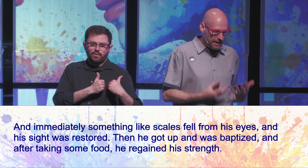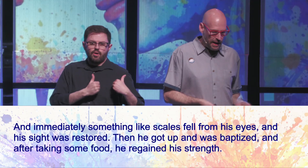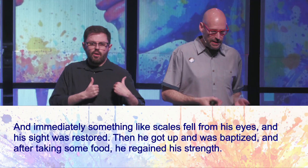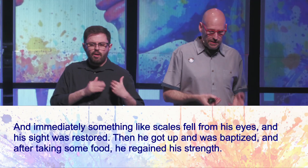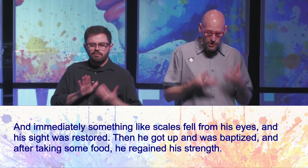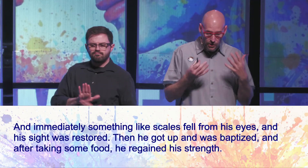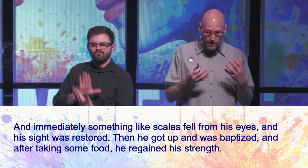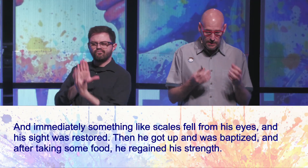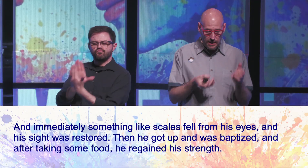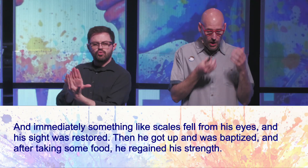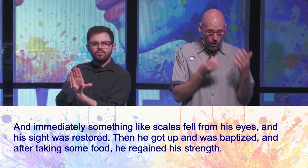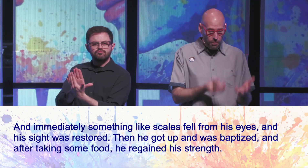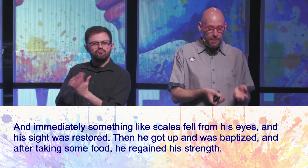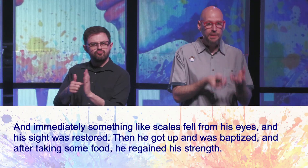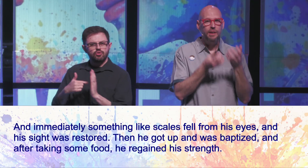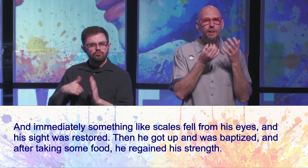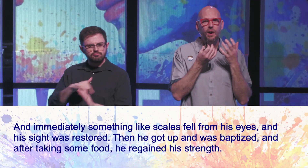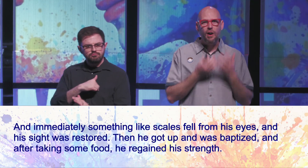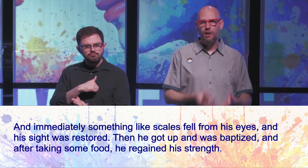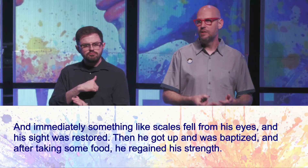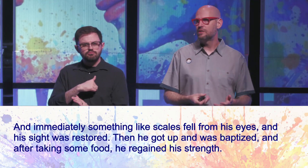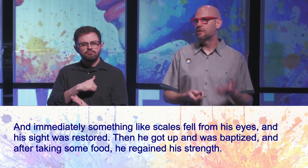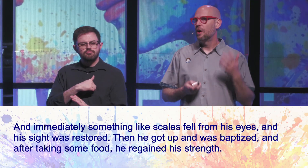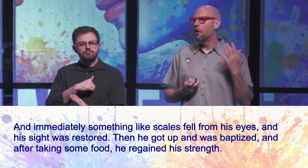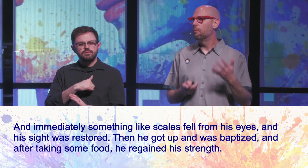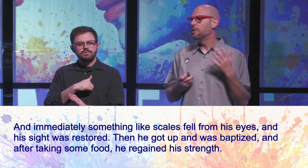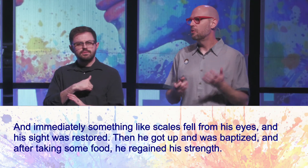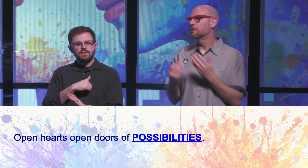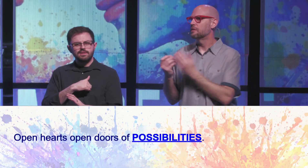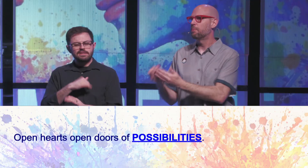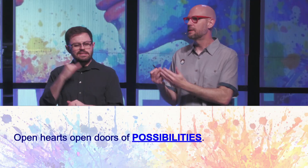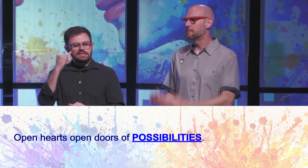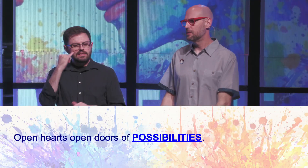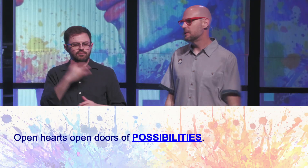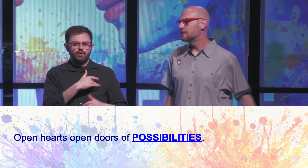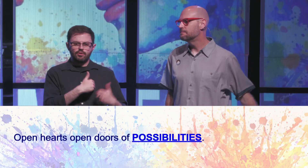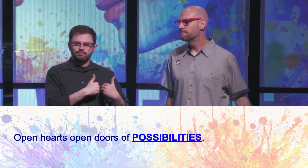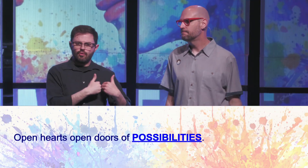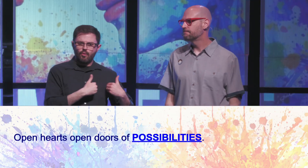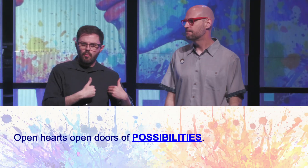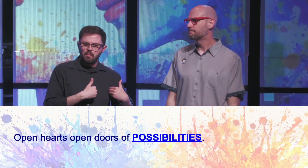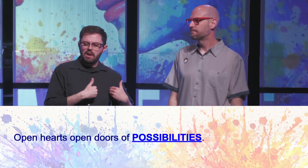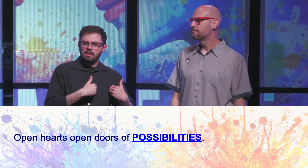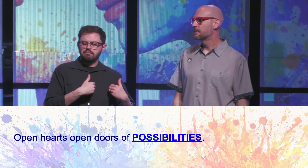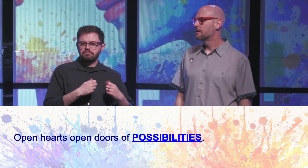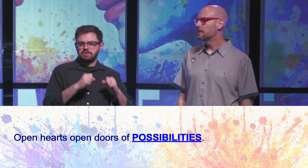of Ananias shows us that open hearts open doors of possibility.